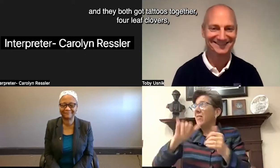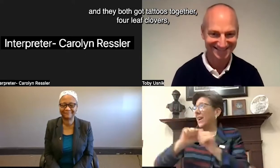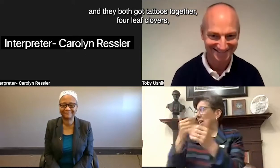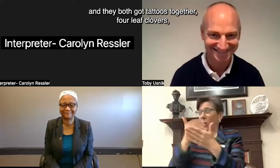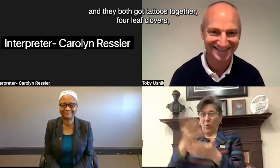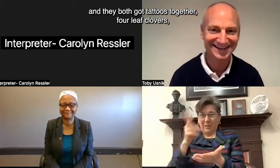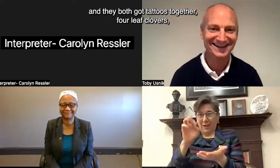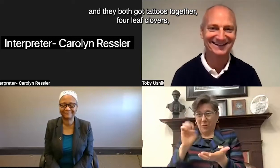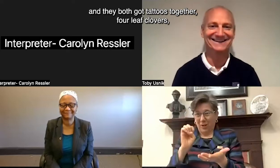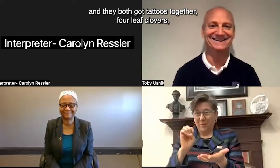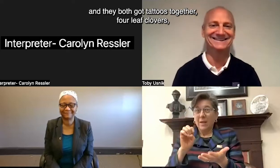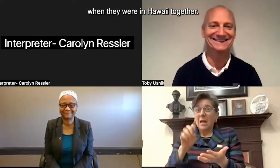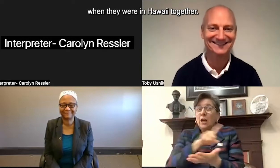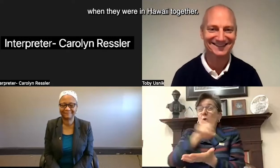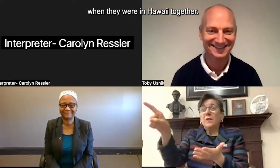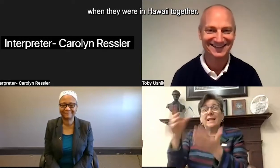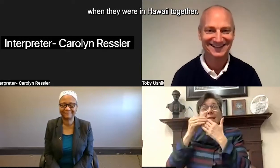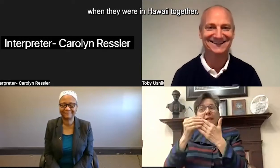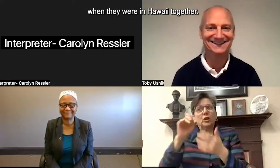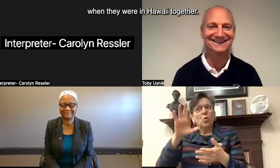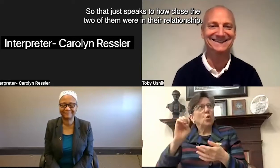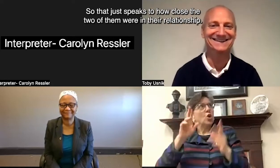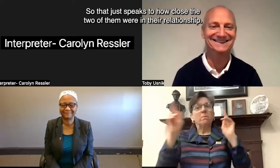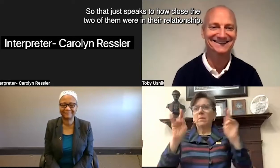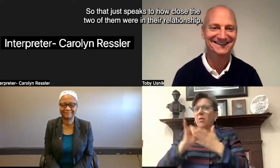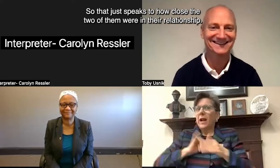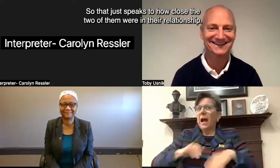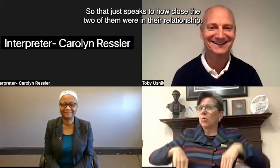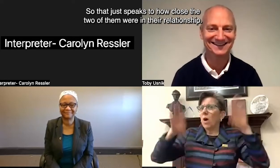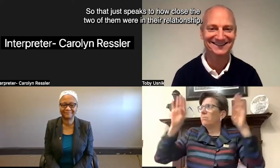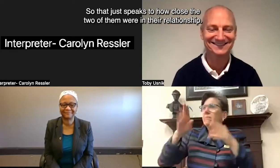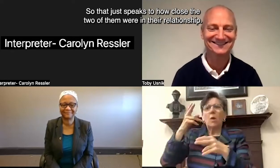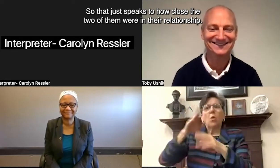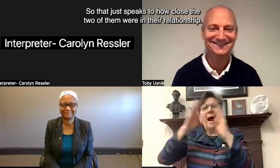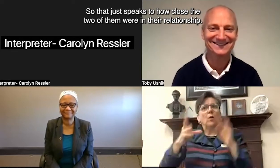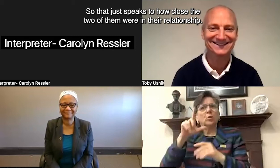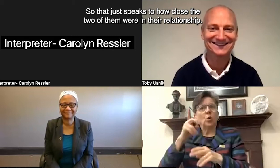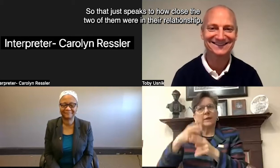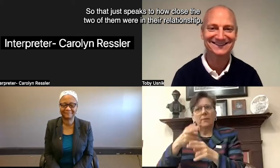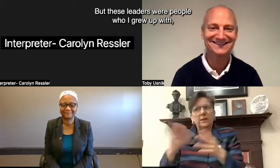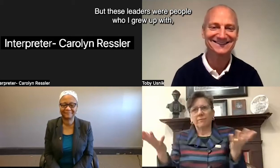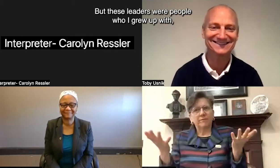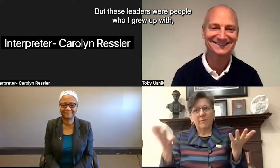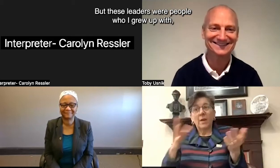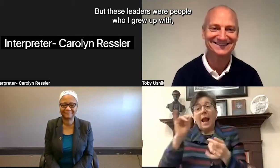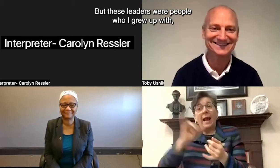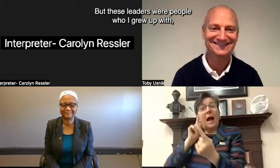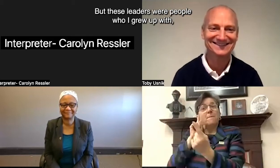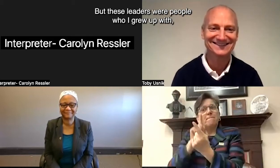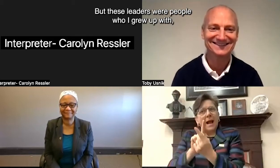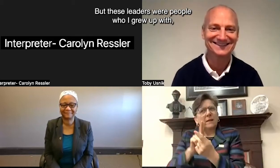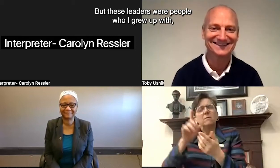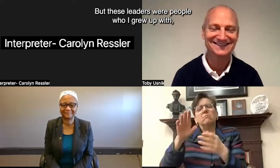when they were in Hawaii together. So that just speaks to how close the two of them were in their relationship. But these leaders were people who grew up with. They were